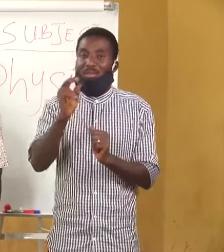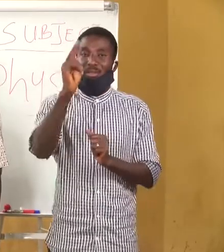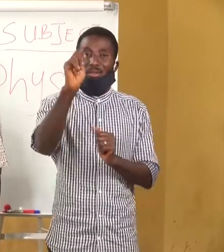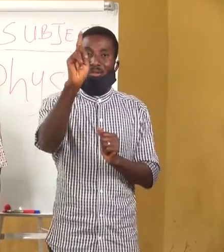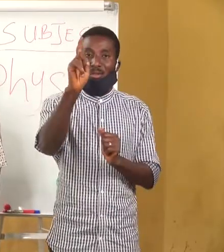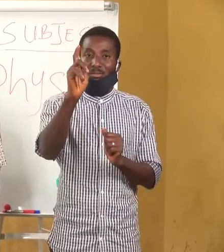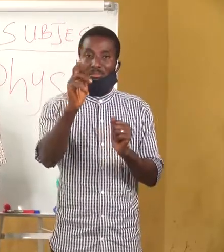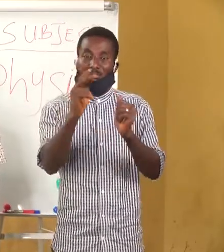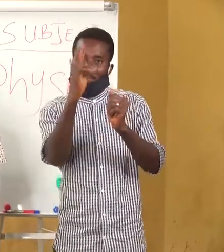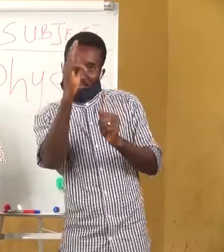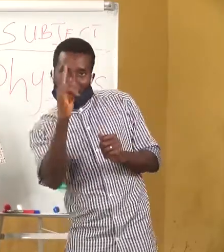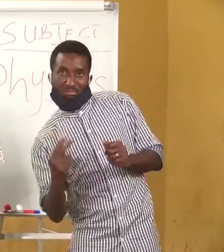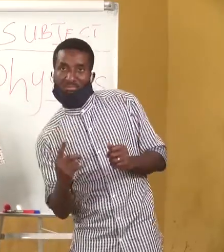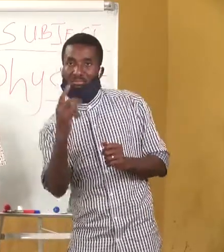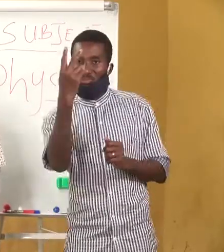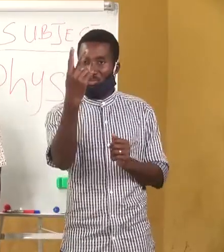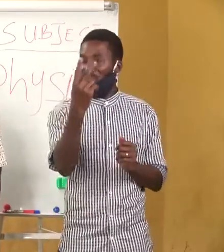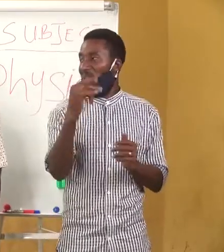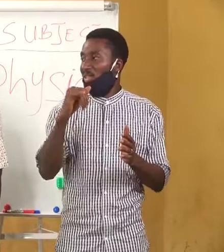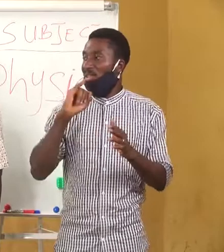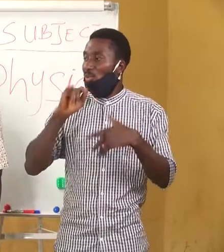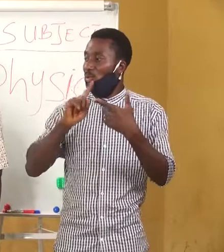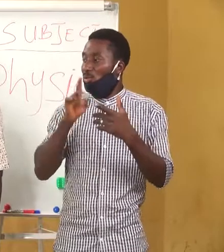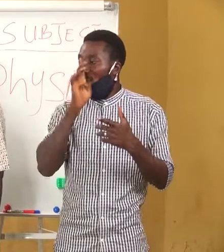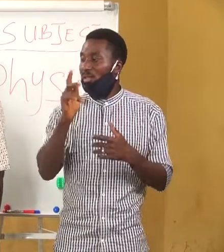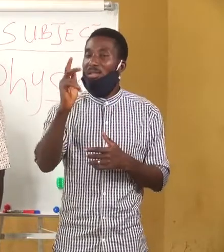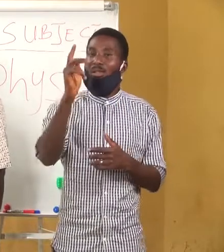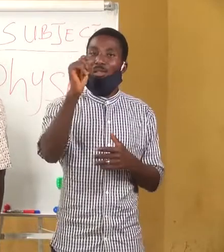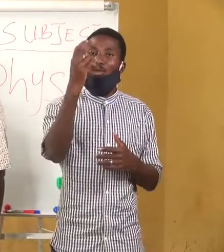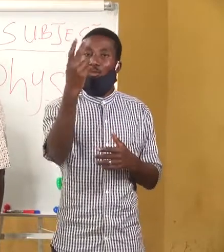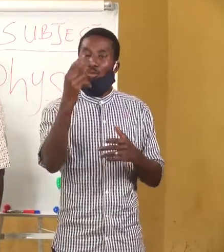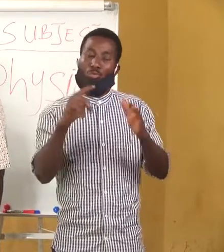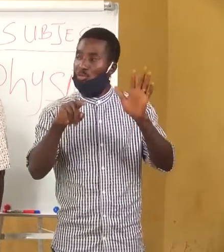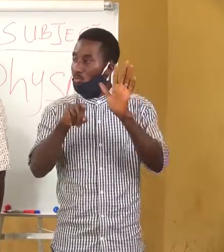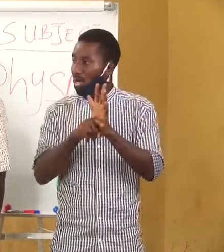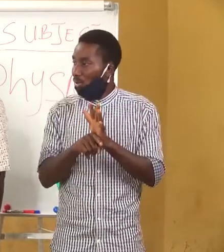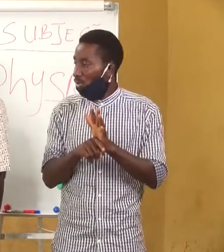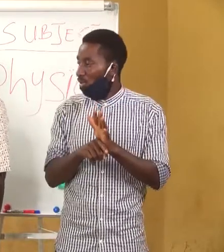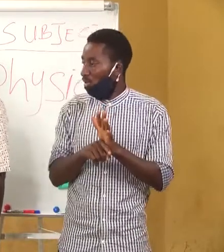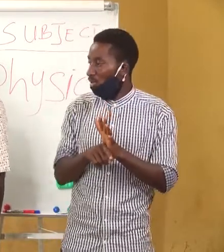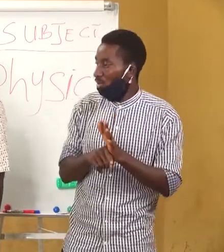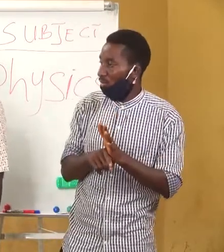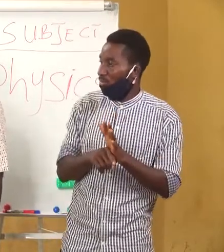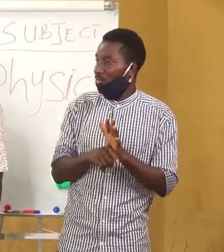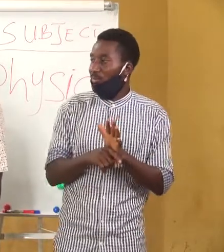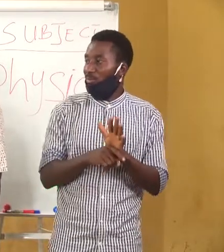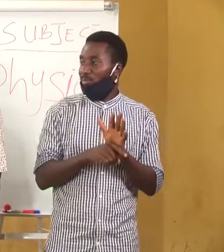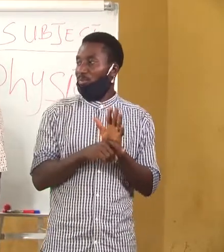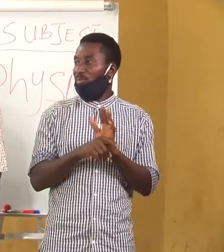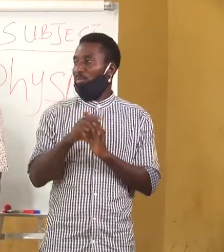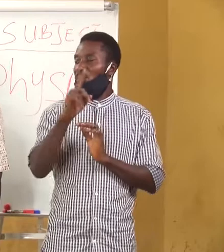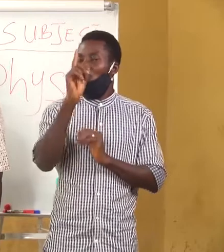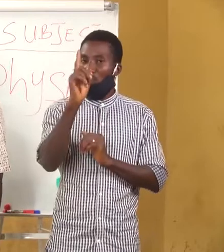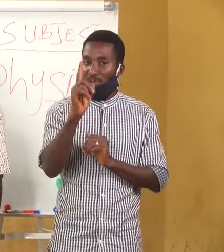be t2 minus t1. Then t3 shows the